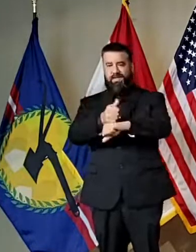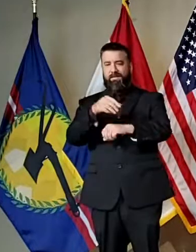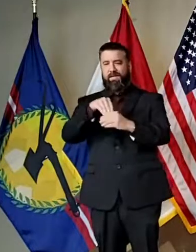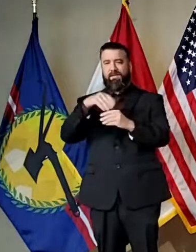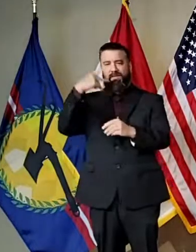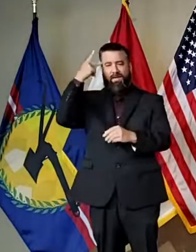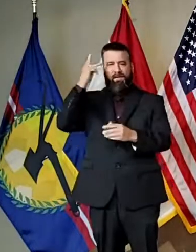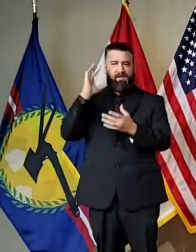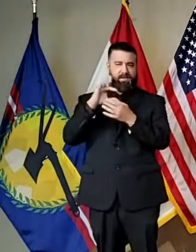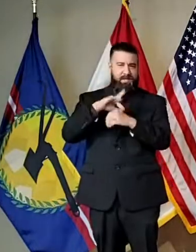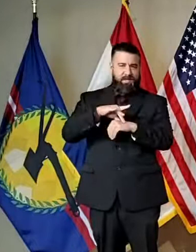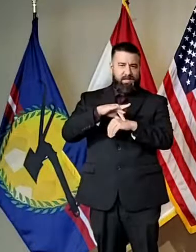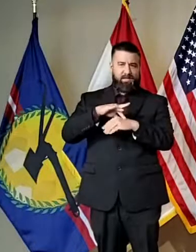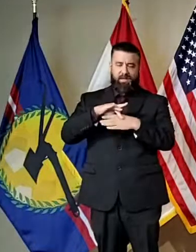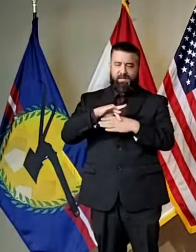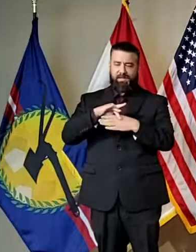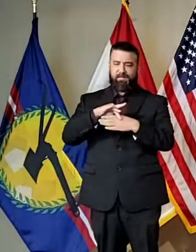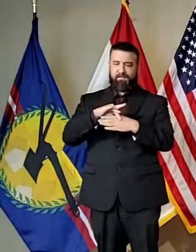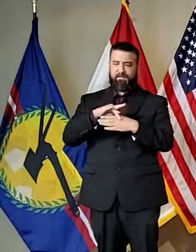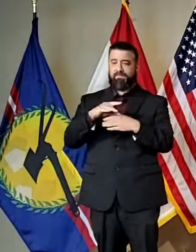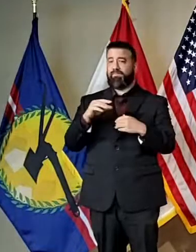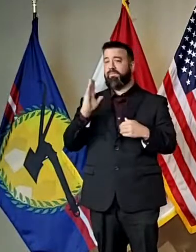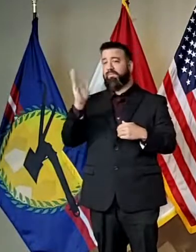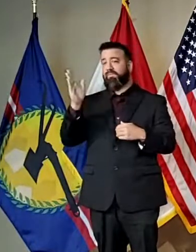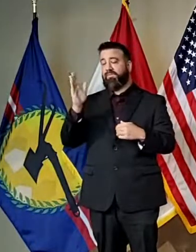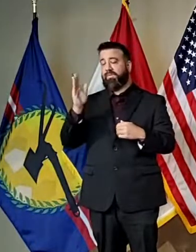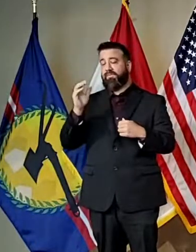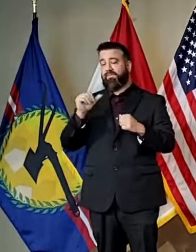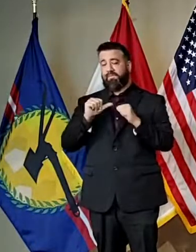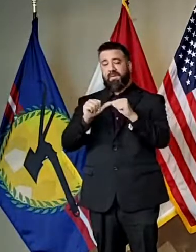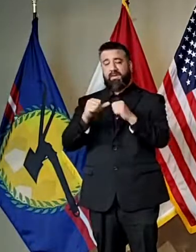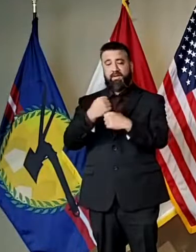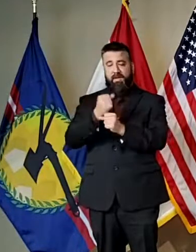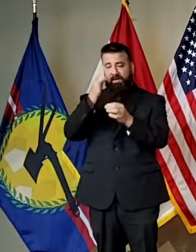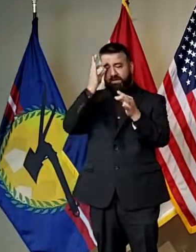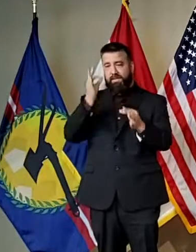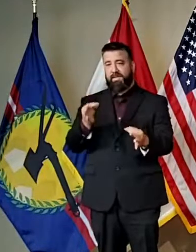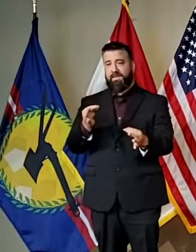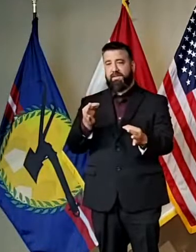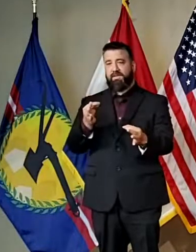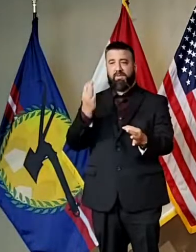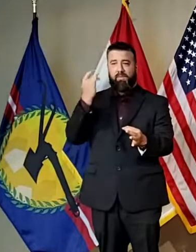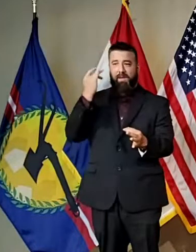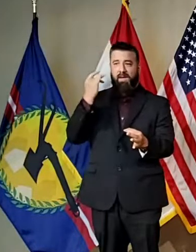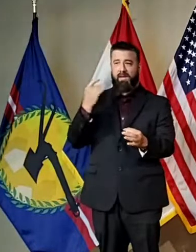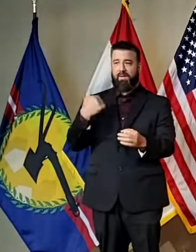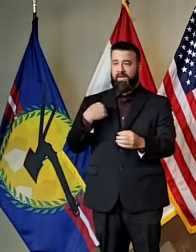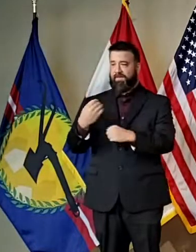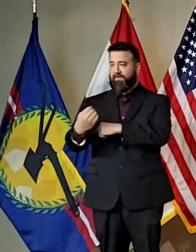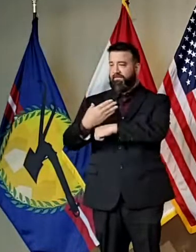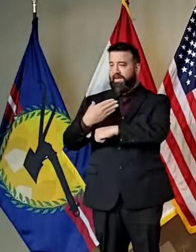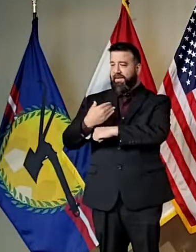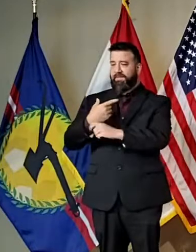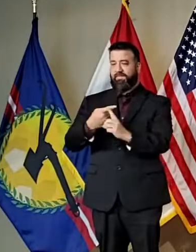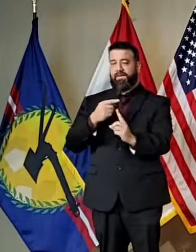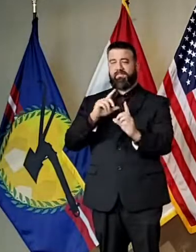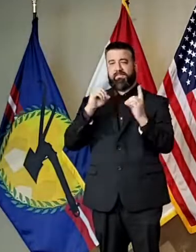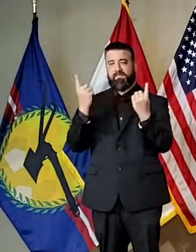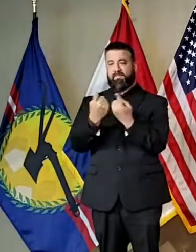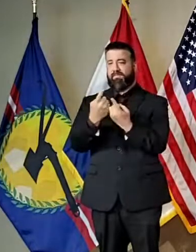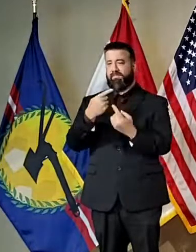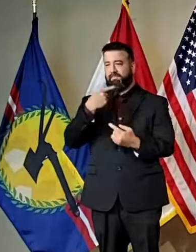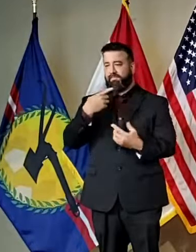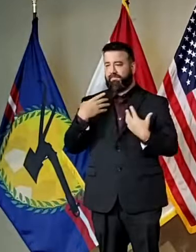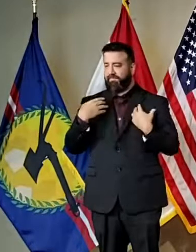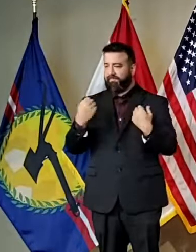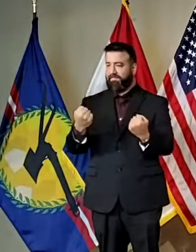have continued to make decisions in the health department based on the advice of our public health experts, the advice of